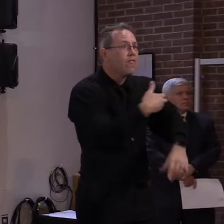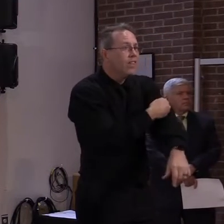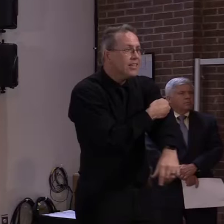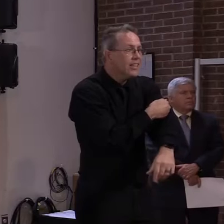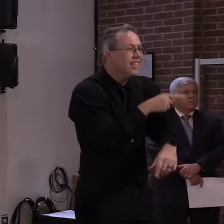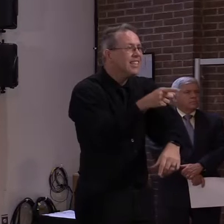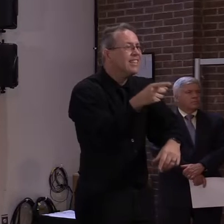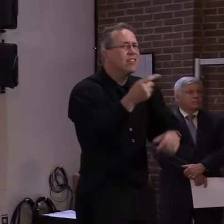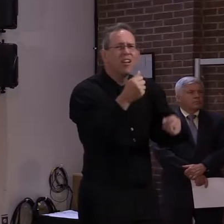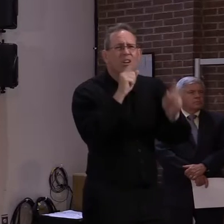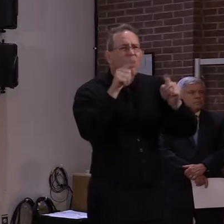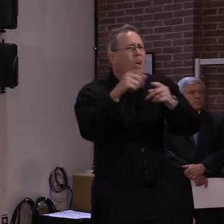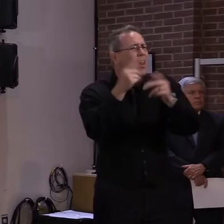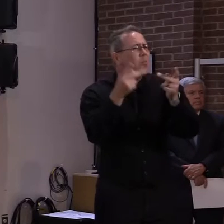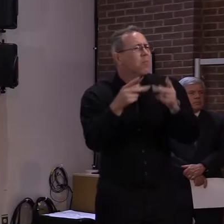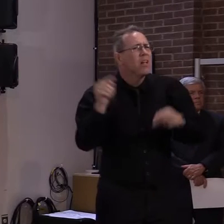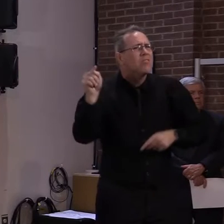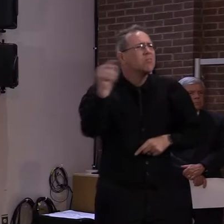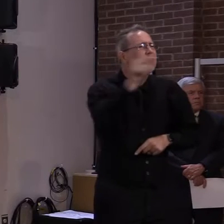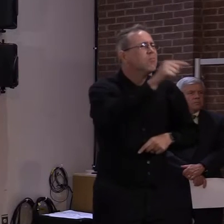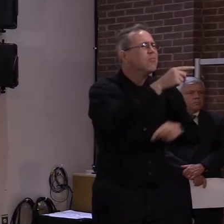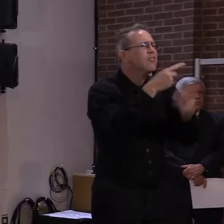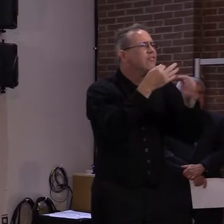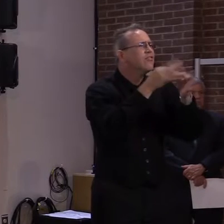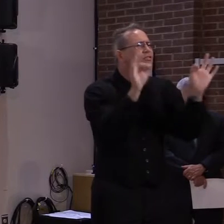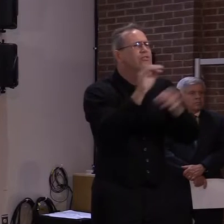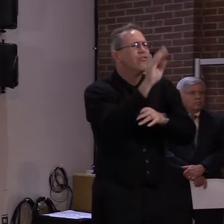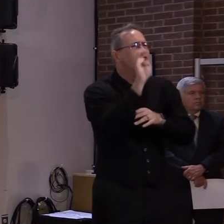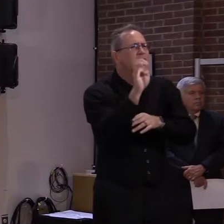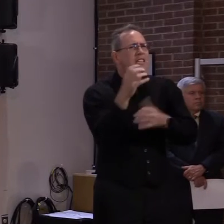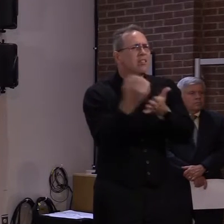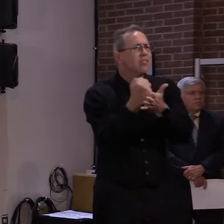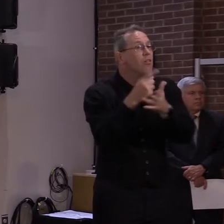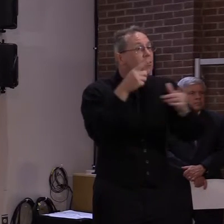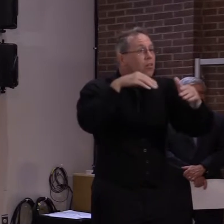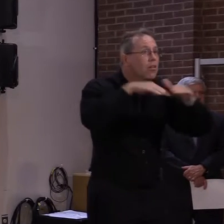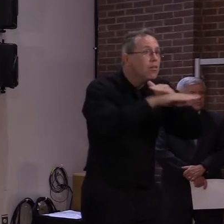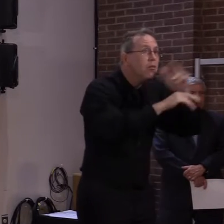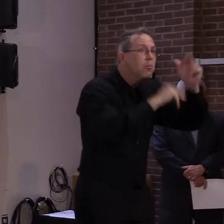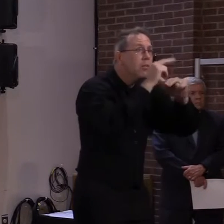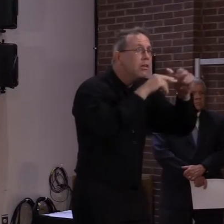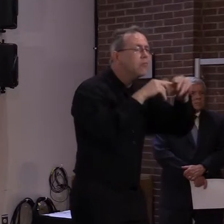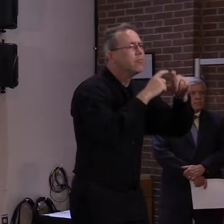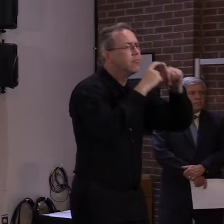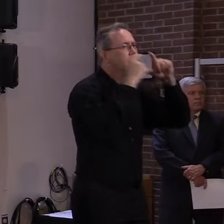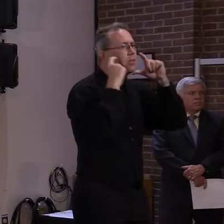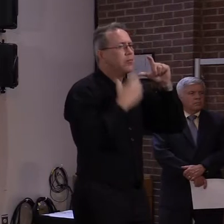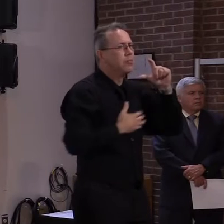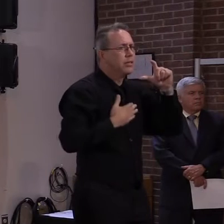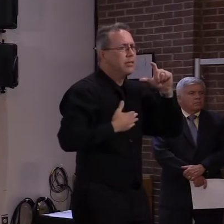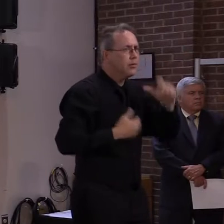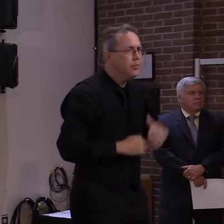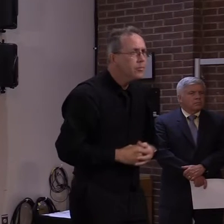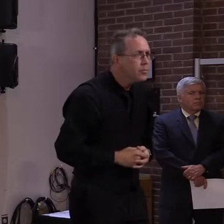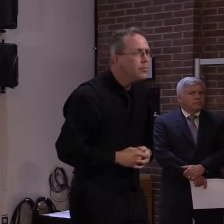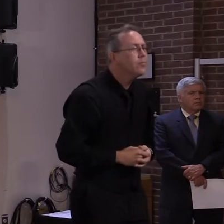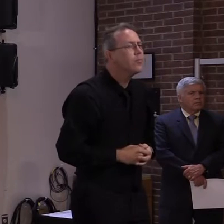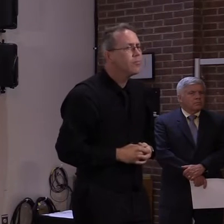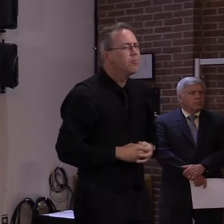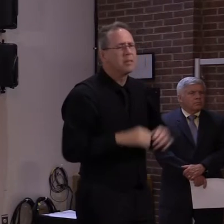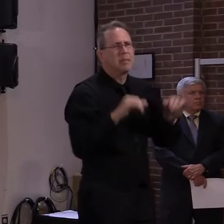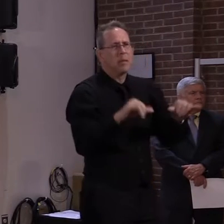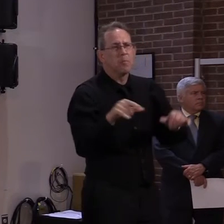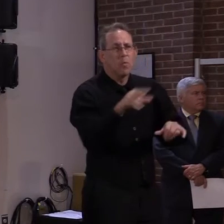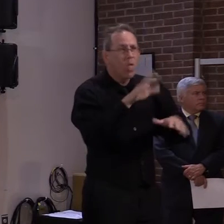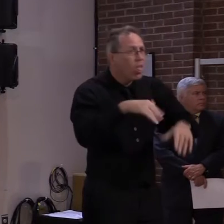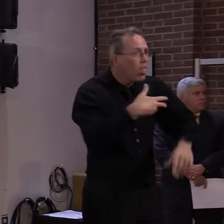settings. This hasn't changed, and we want to be clear that we're encouraging it, whether you're just